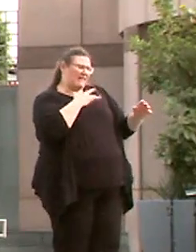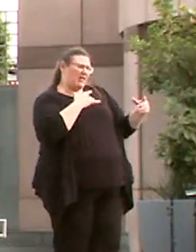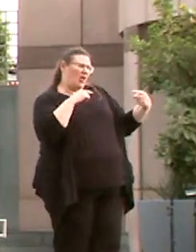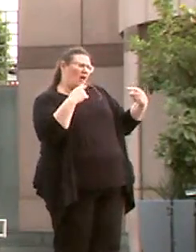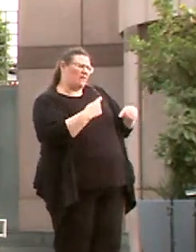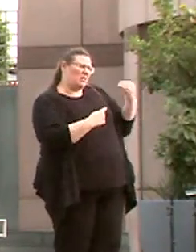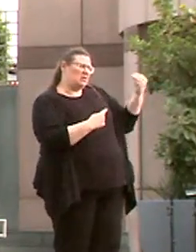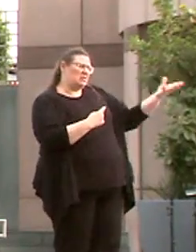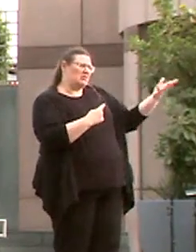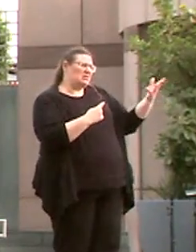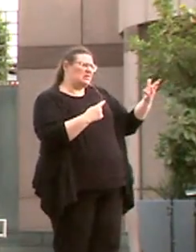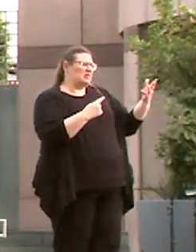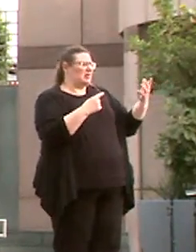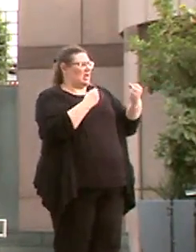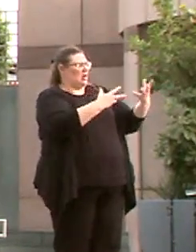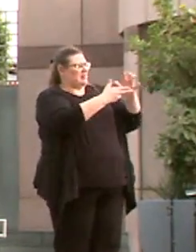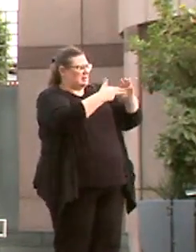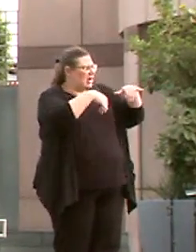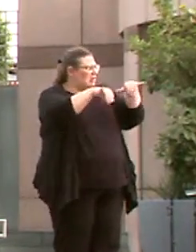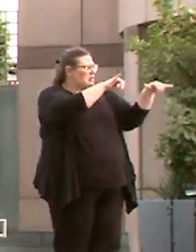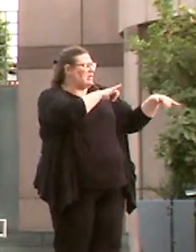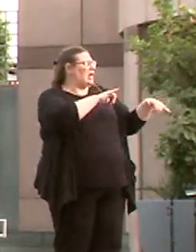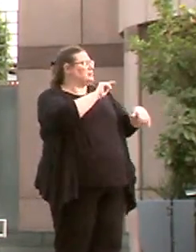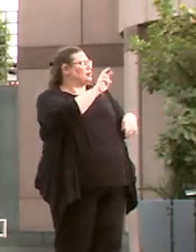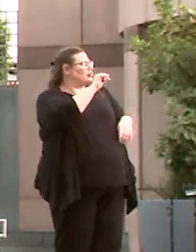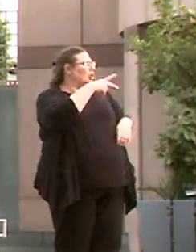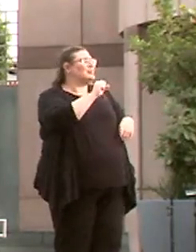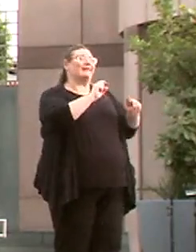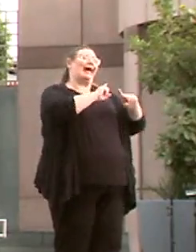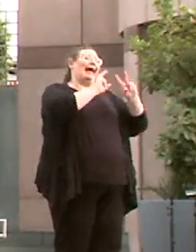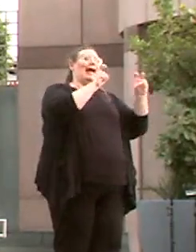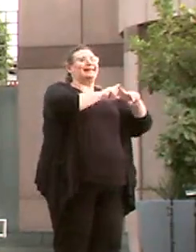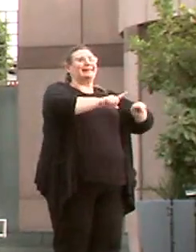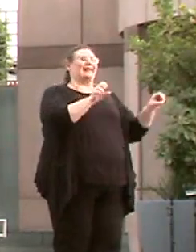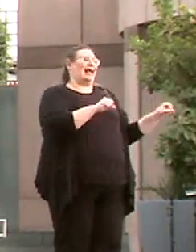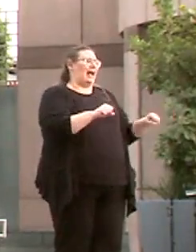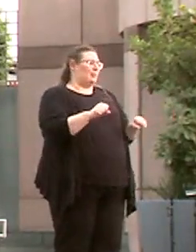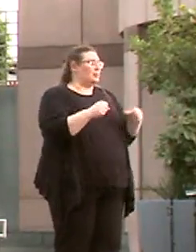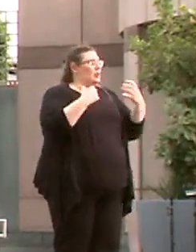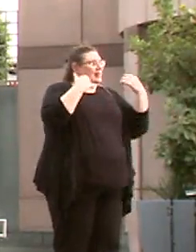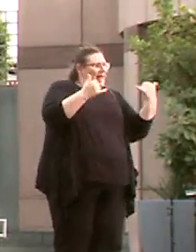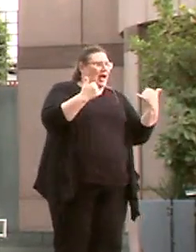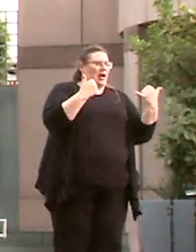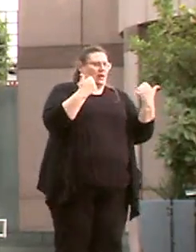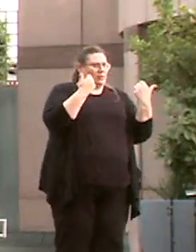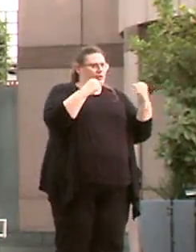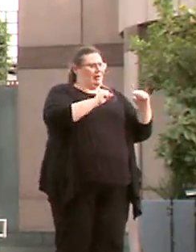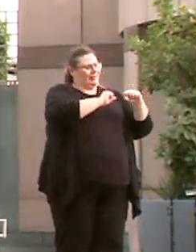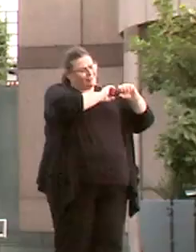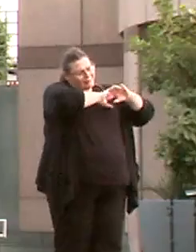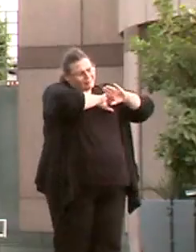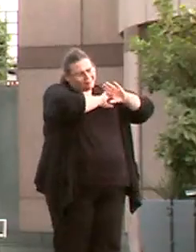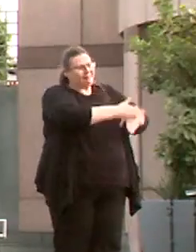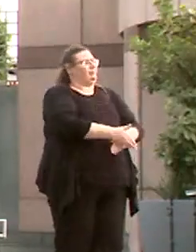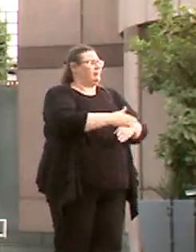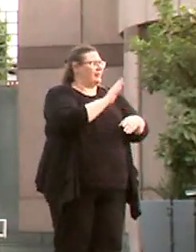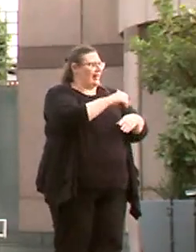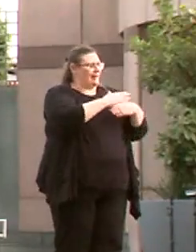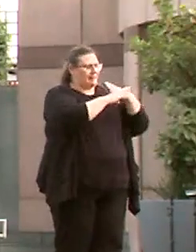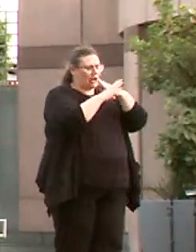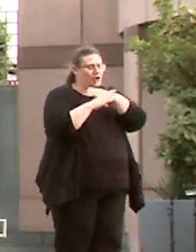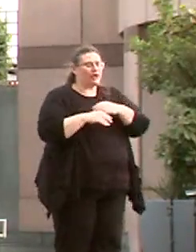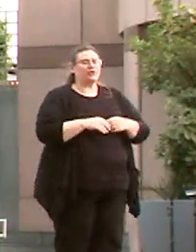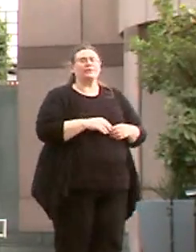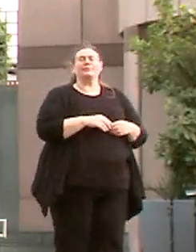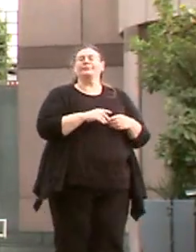could lend to the stereotypes and the tropes that we try now to break down those barriers. So